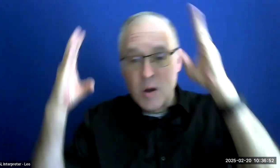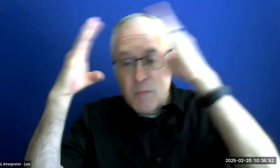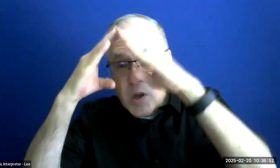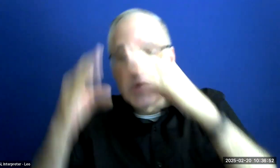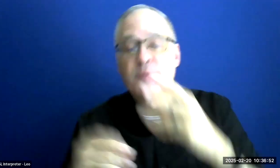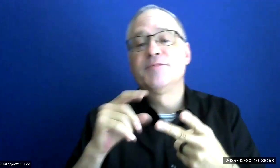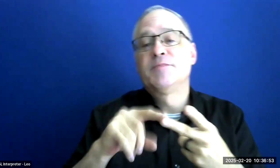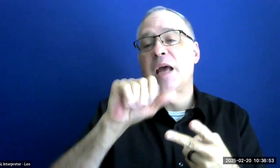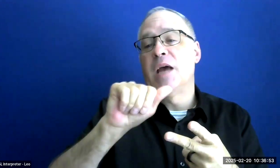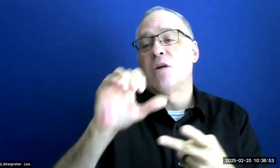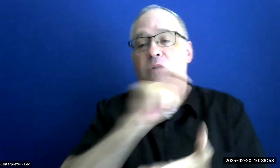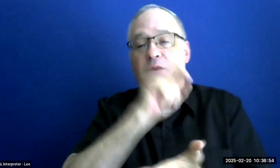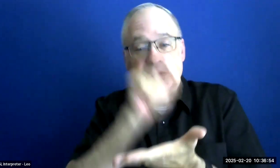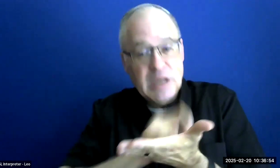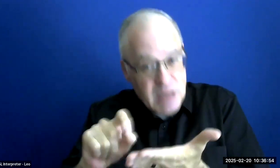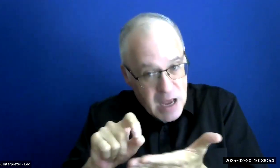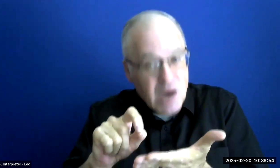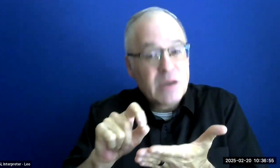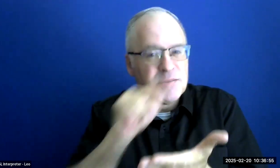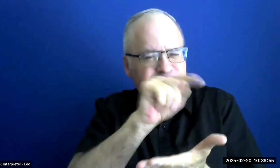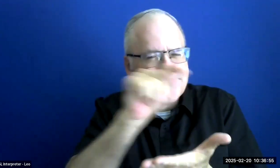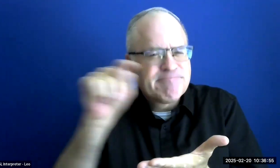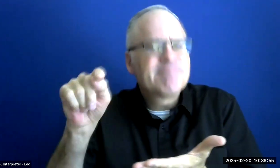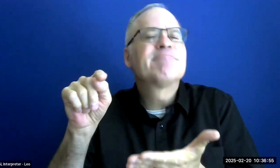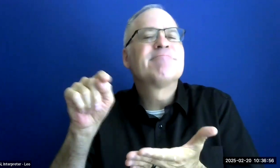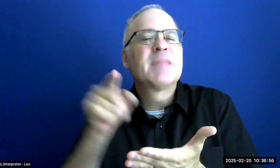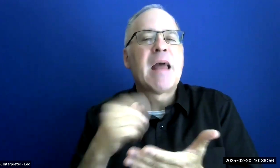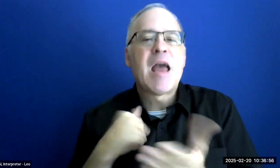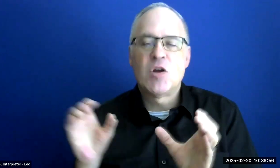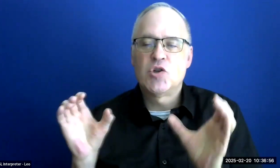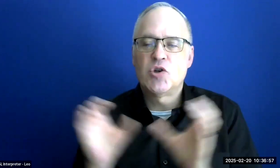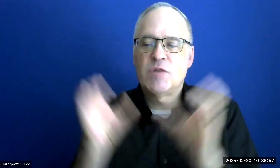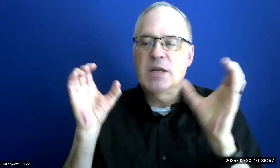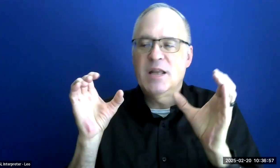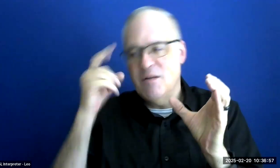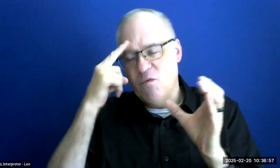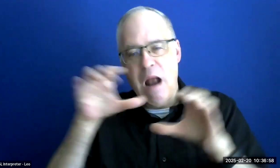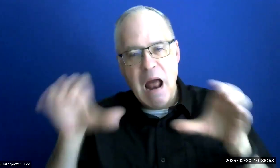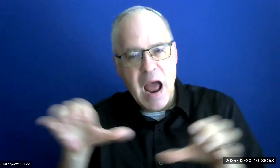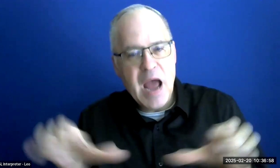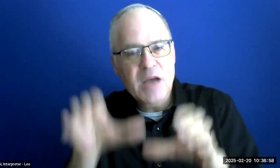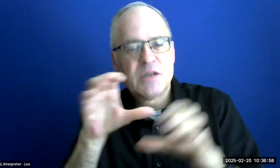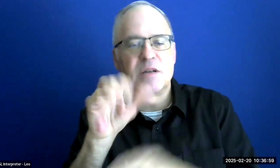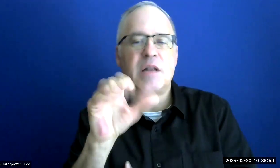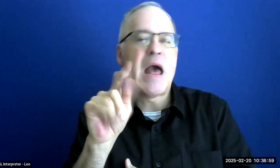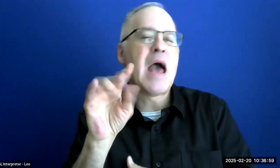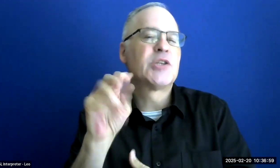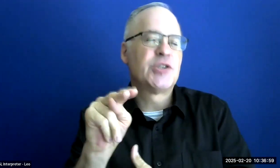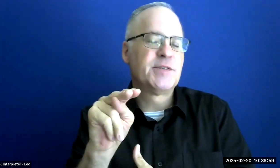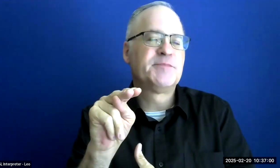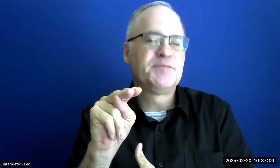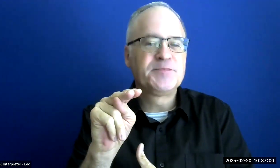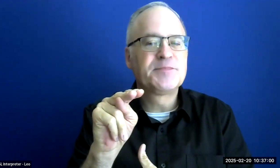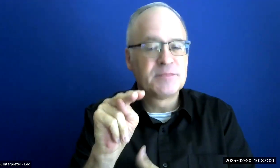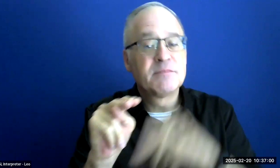conference secretaries, for which they have an official certificate of action. And in that certificate of action, along